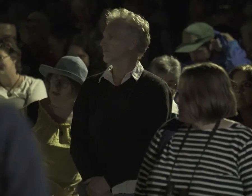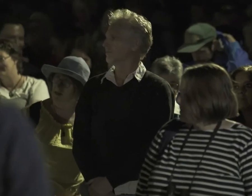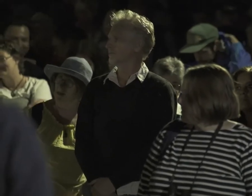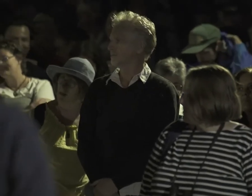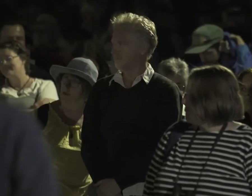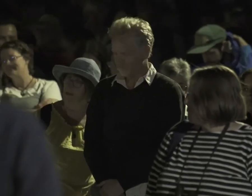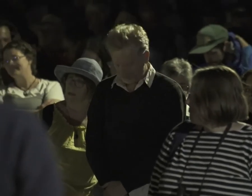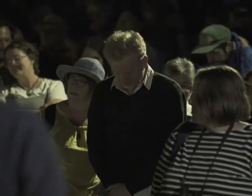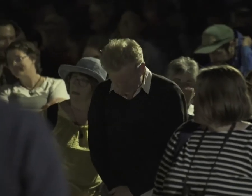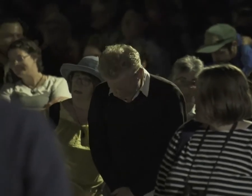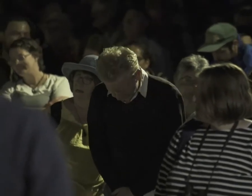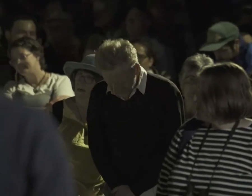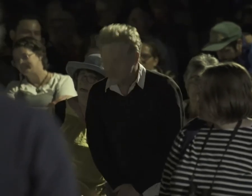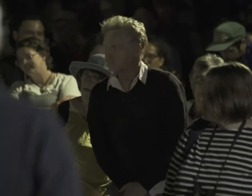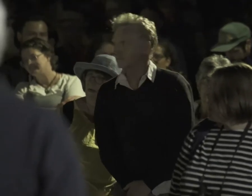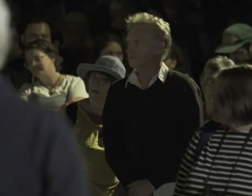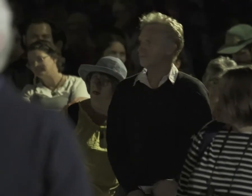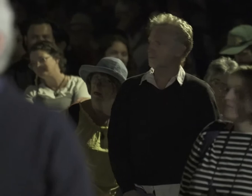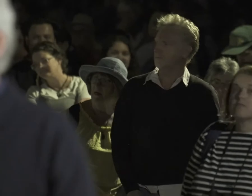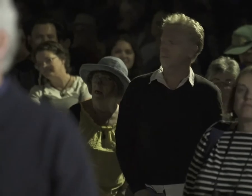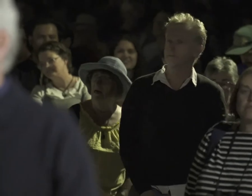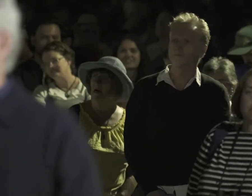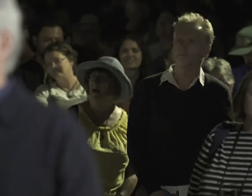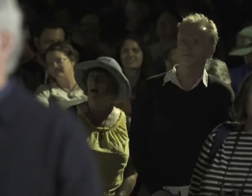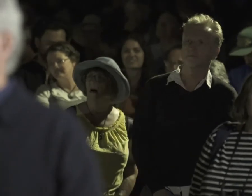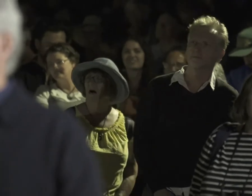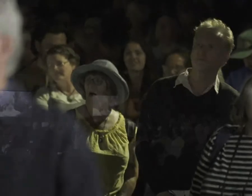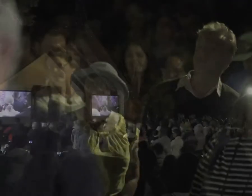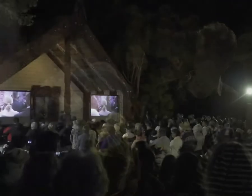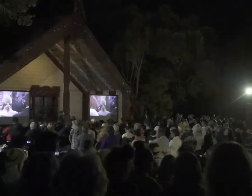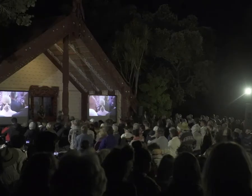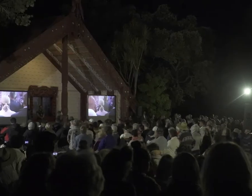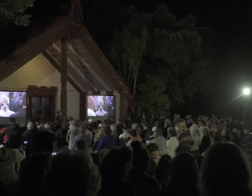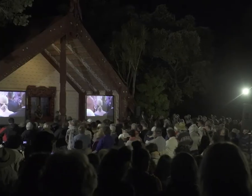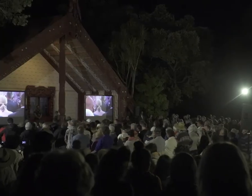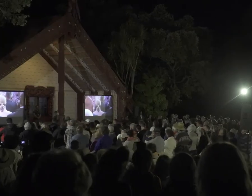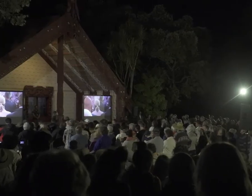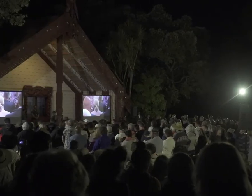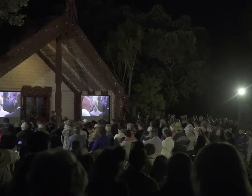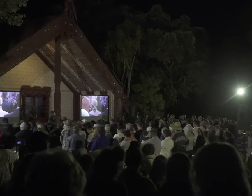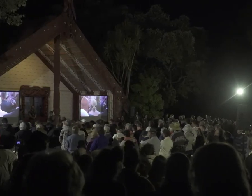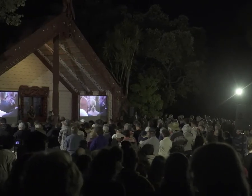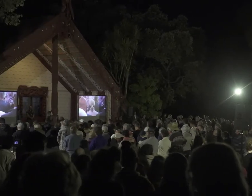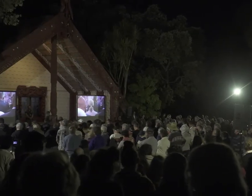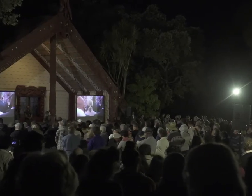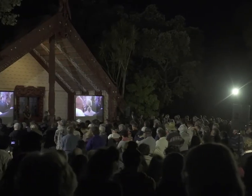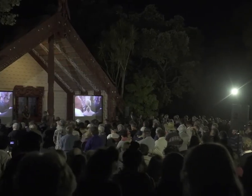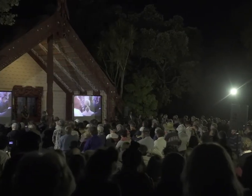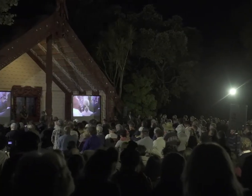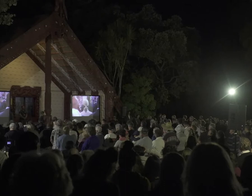of life in us moment by moment. Te matua, te tama, me te wairua tapu. Amen.